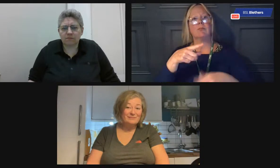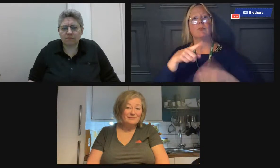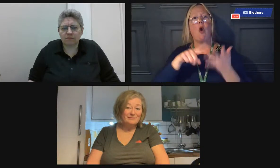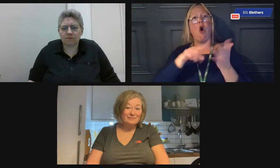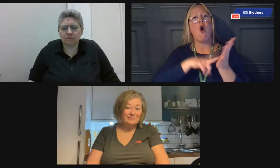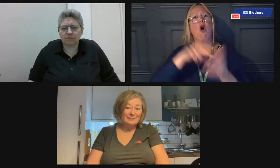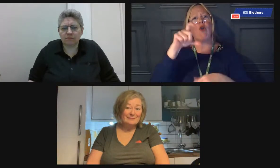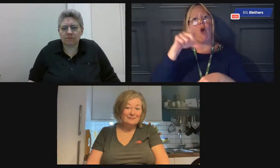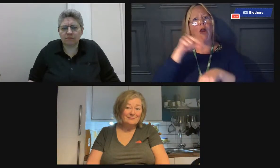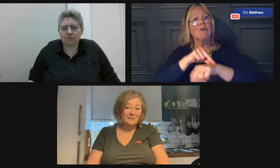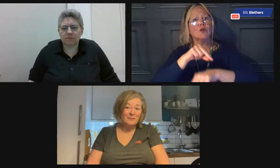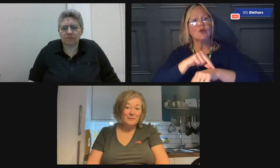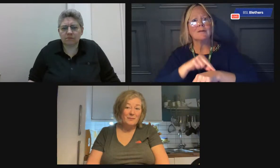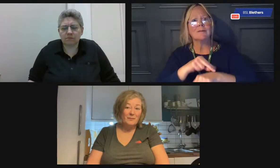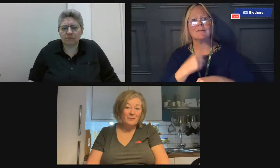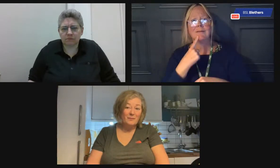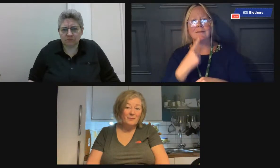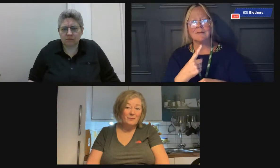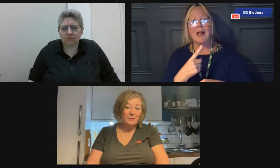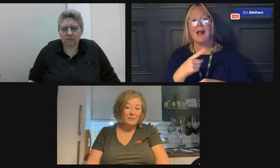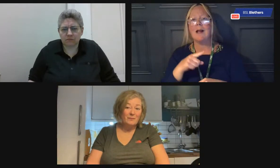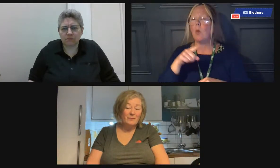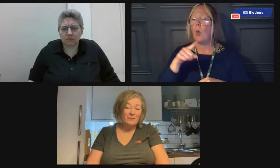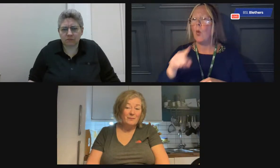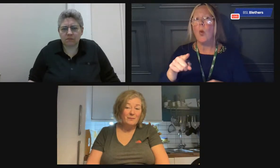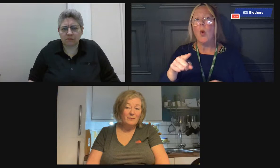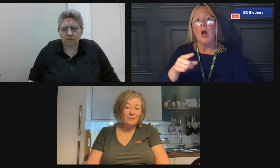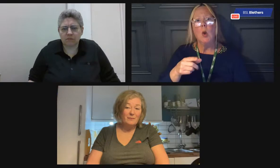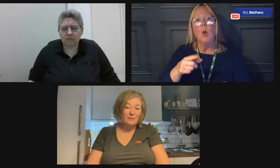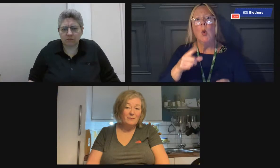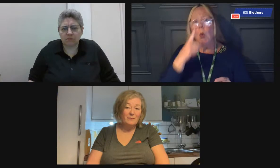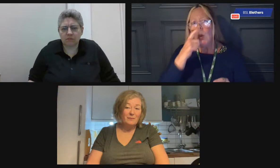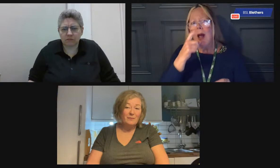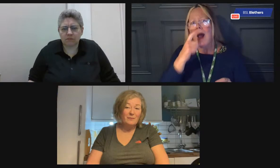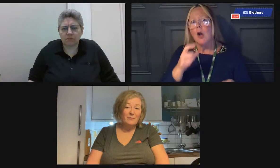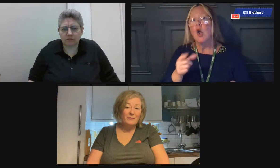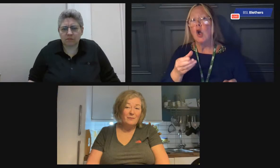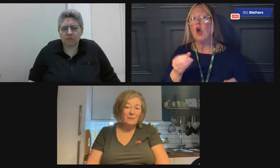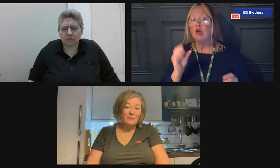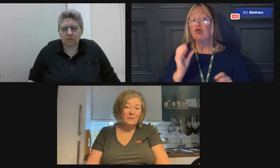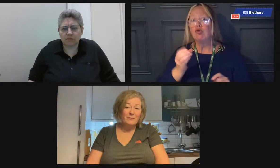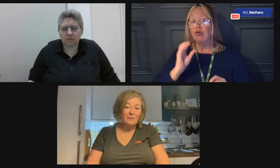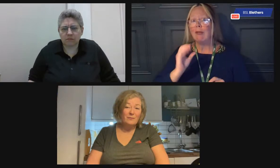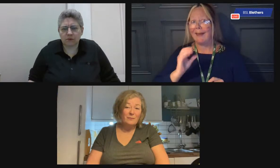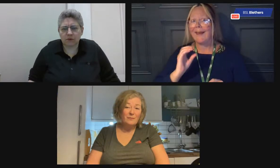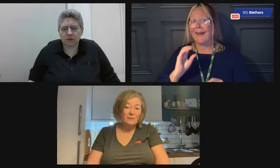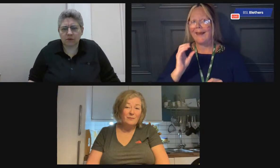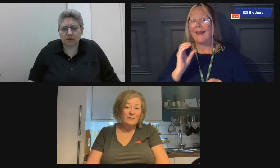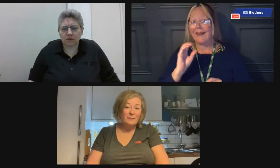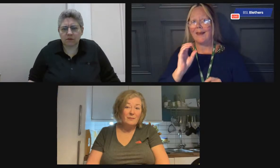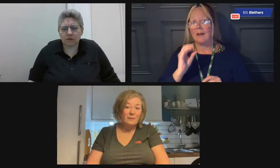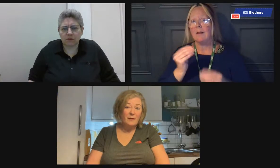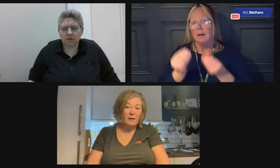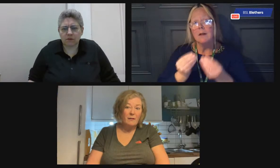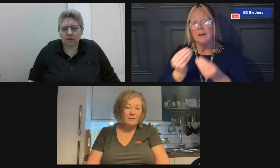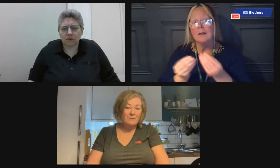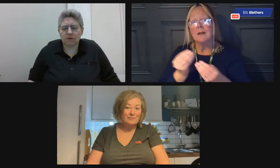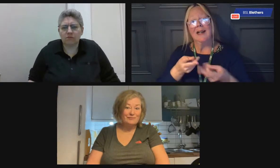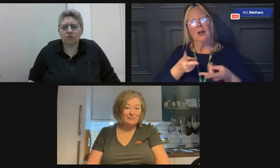So the interpreter had been signing away, and the oncologist had been saying, you can